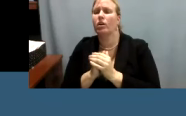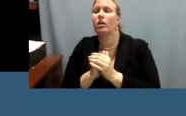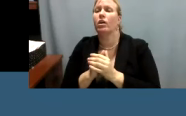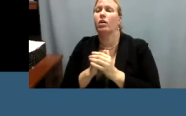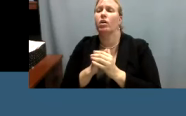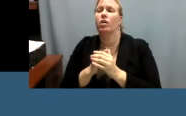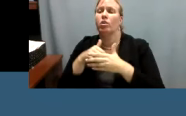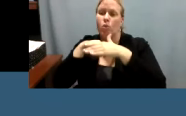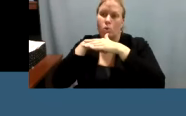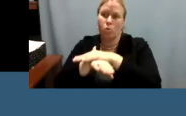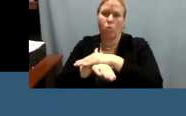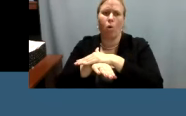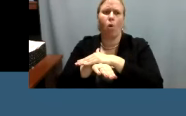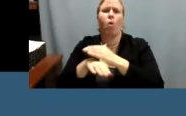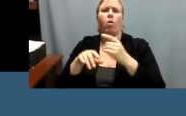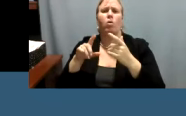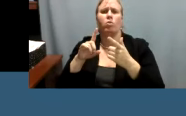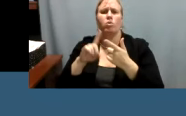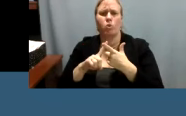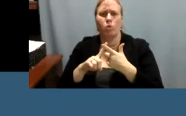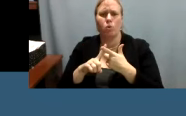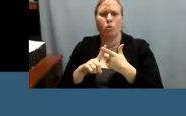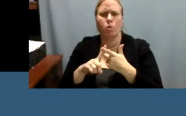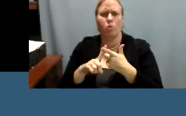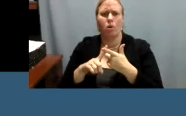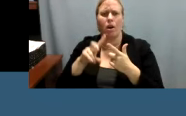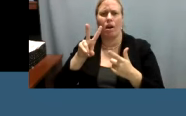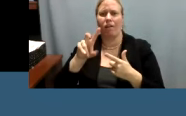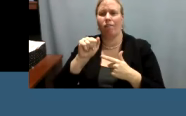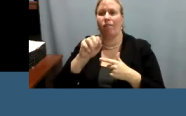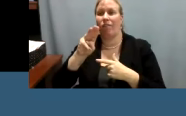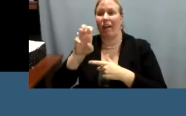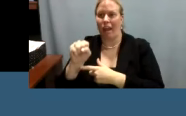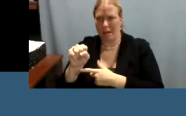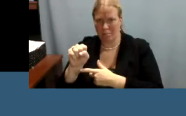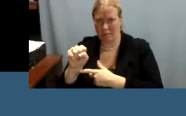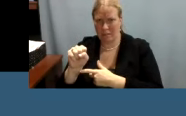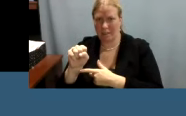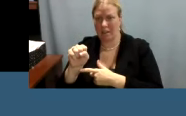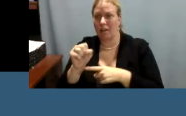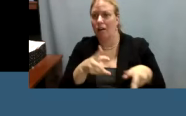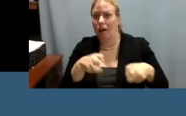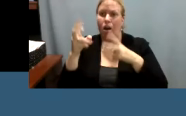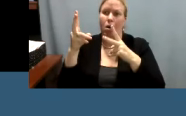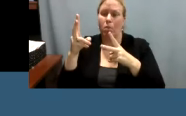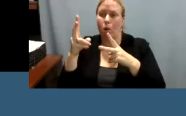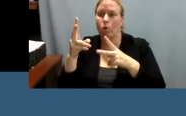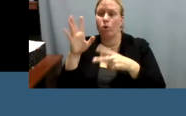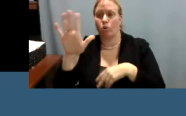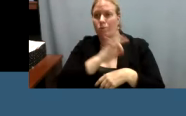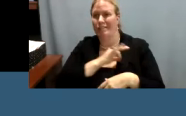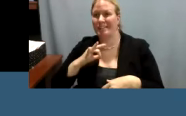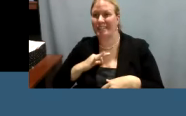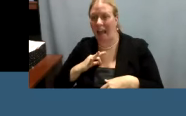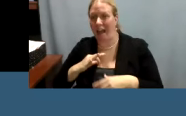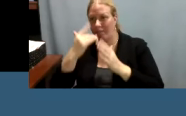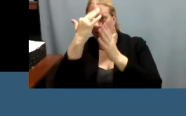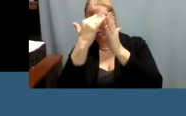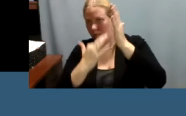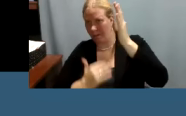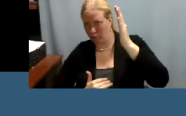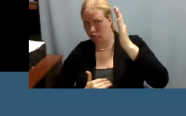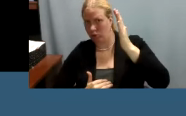into the vans enrollment where employers are into need to enroll and upload the rosters of your staff and so what